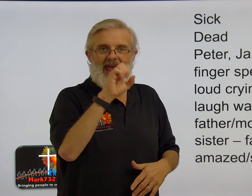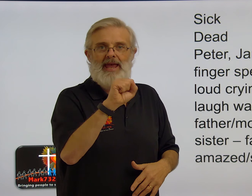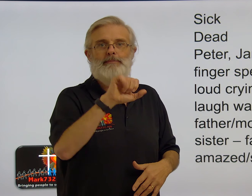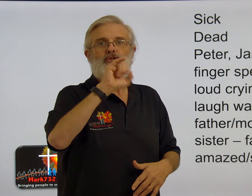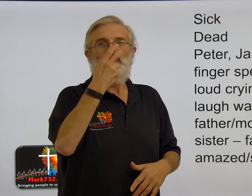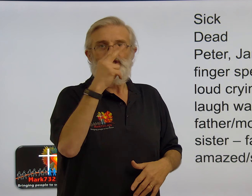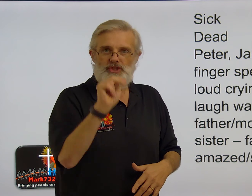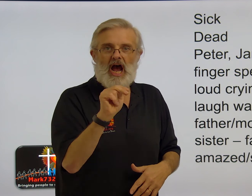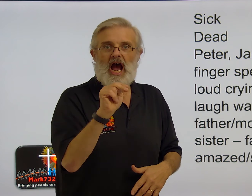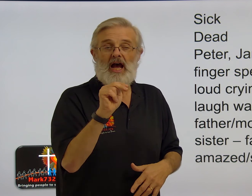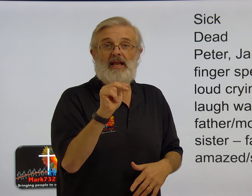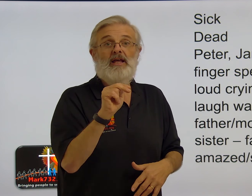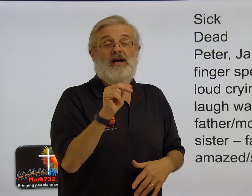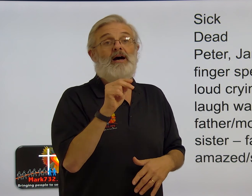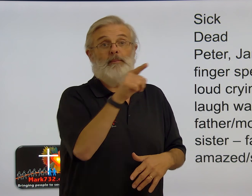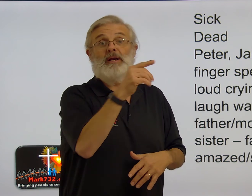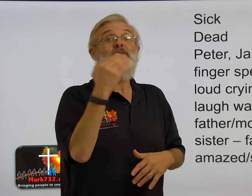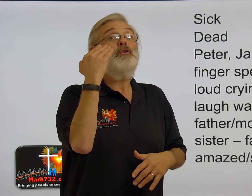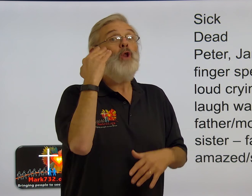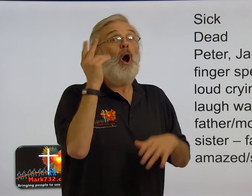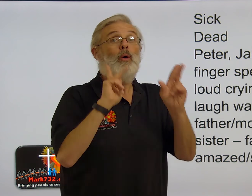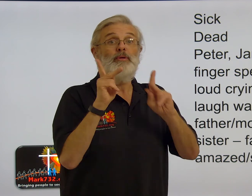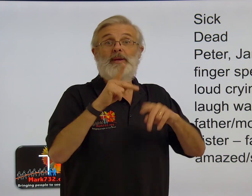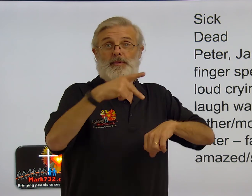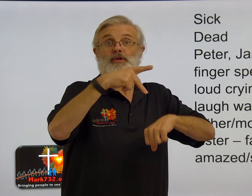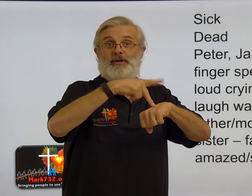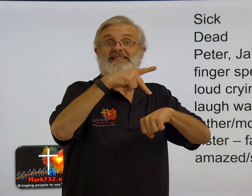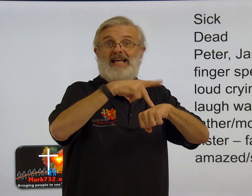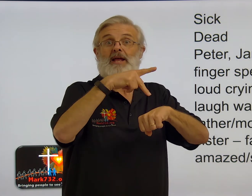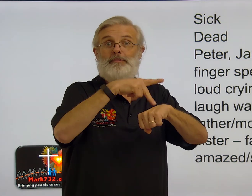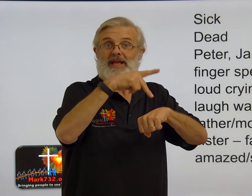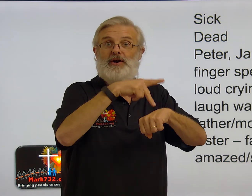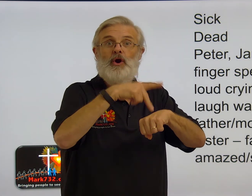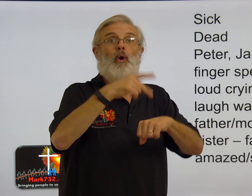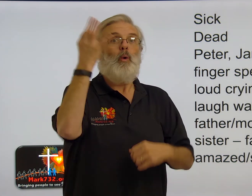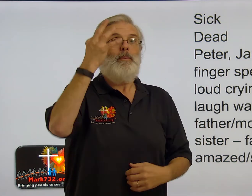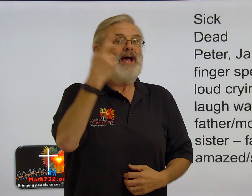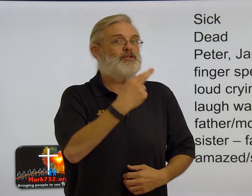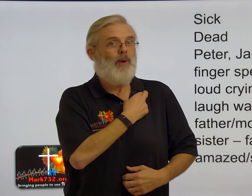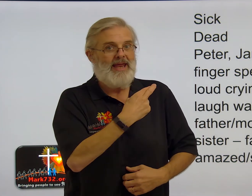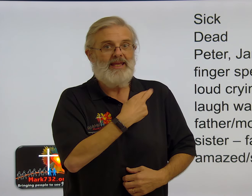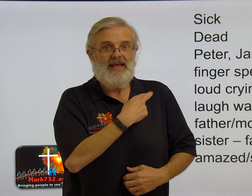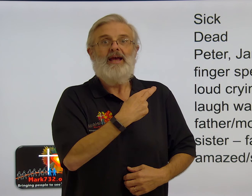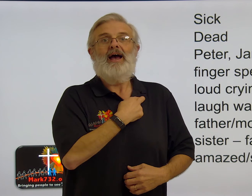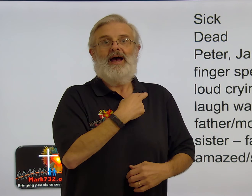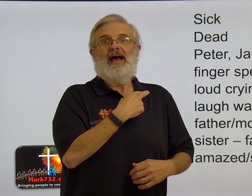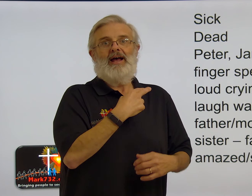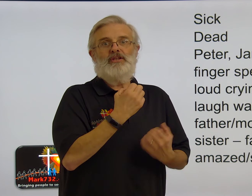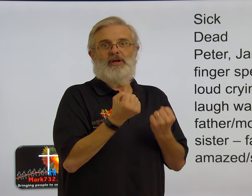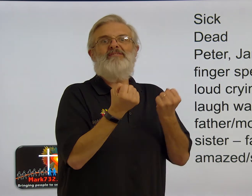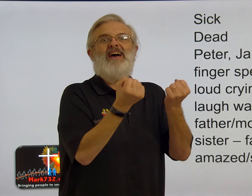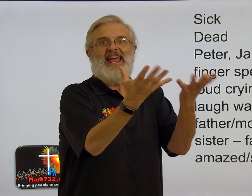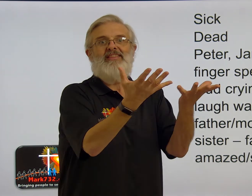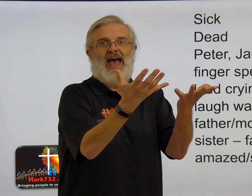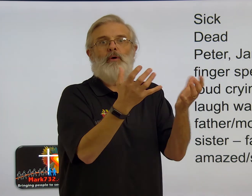James, John. But if you know the people, you can sign Peter or Pastor Reinke, and you convey that with